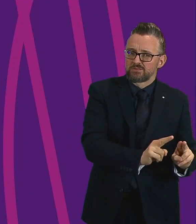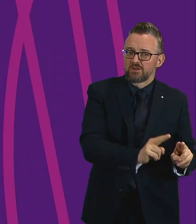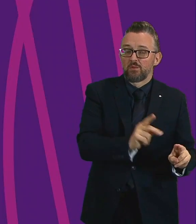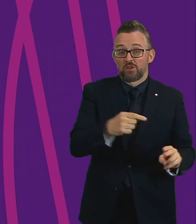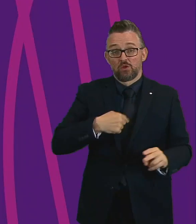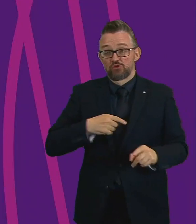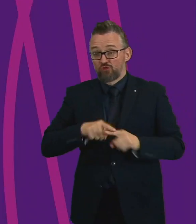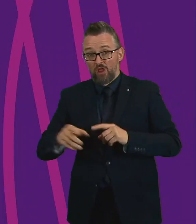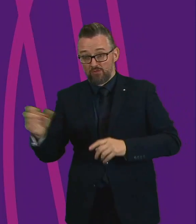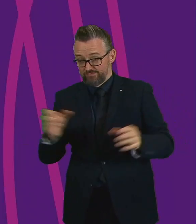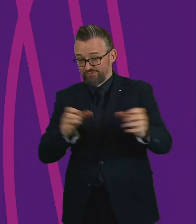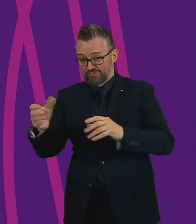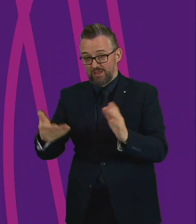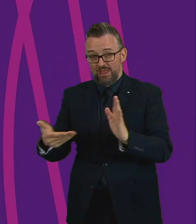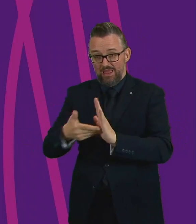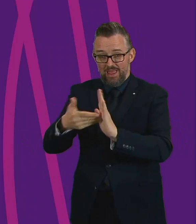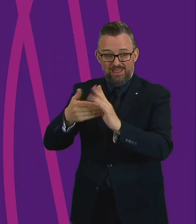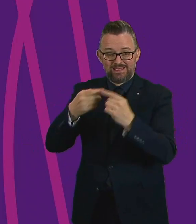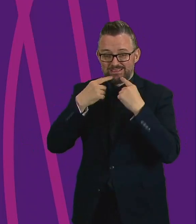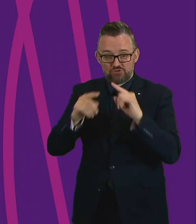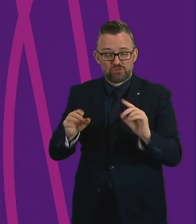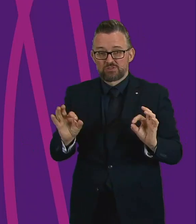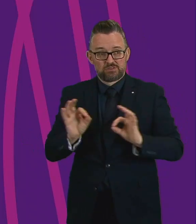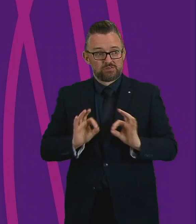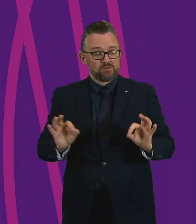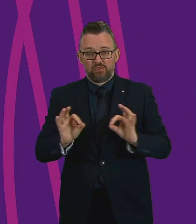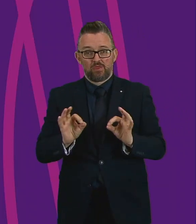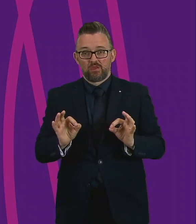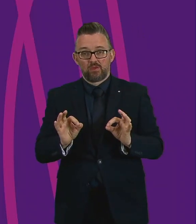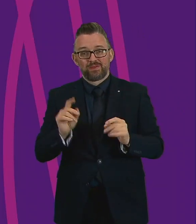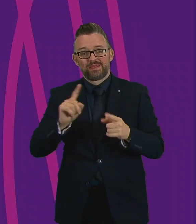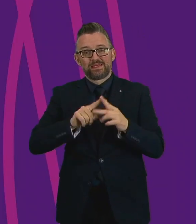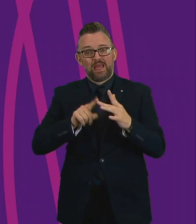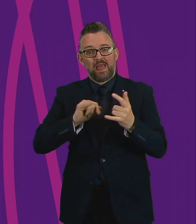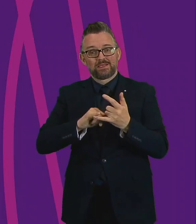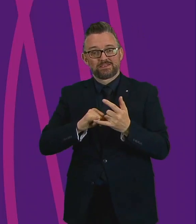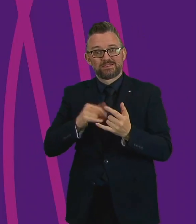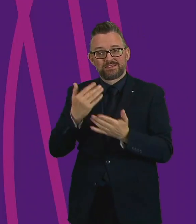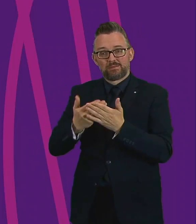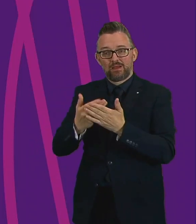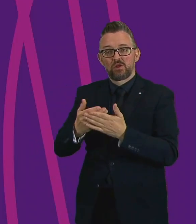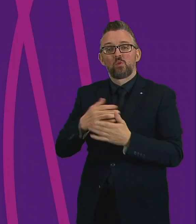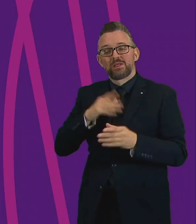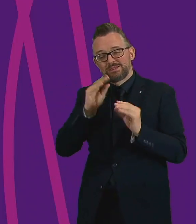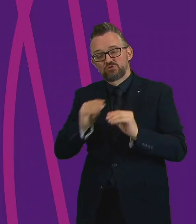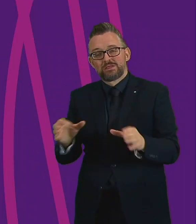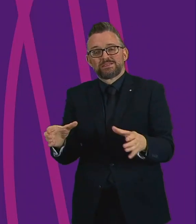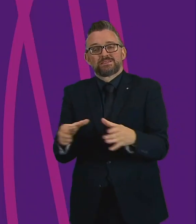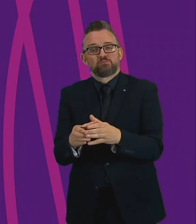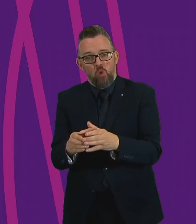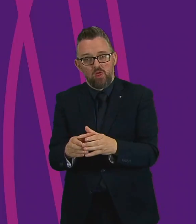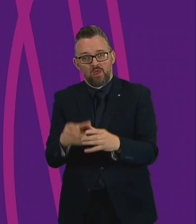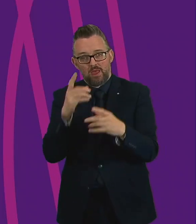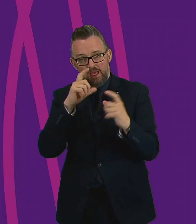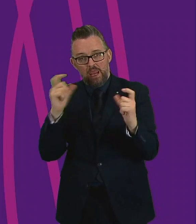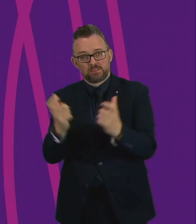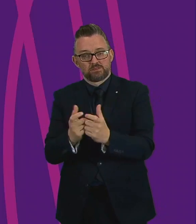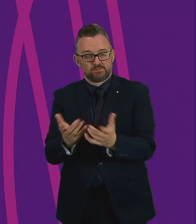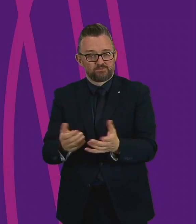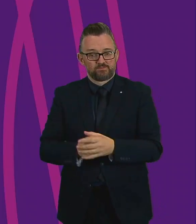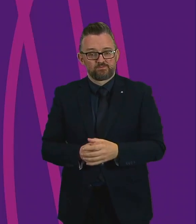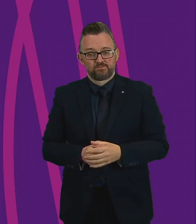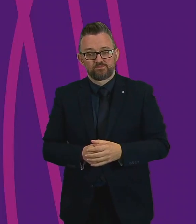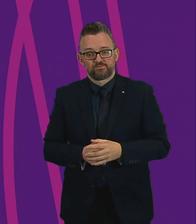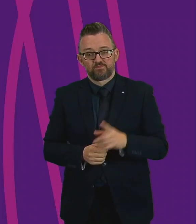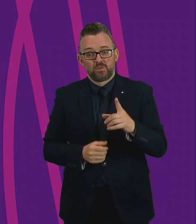recruit the thousands of extra teachers. Even if they existed, the EIS and others demand to teach smaller classes, and ministers should say so.